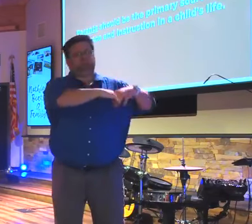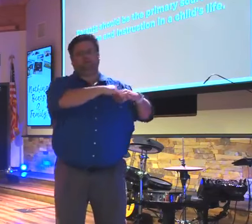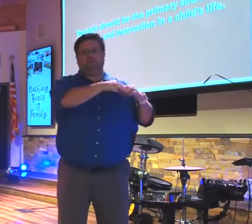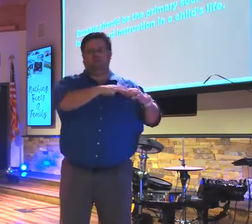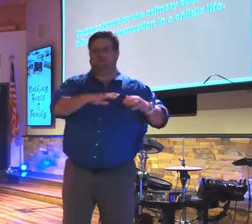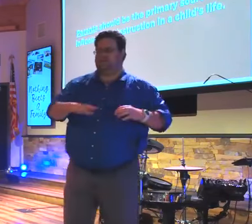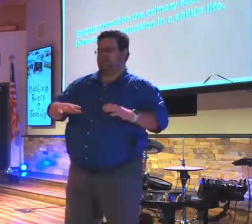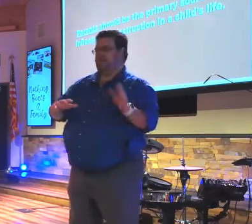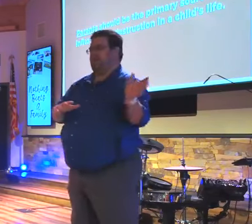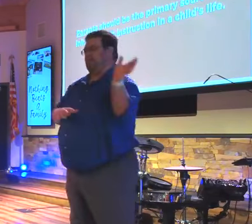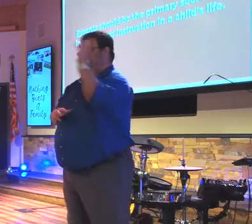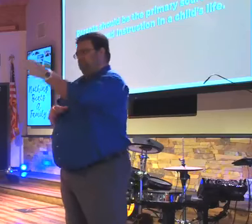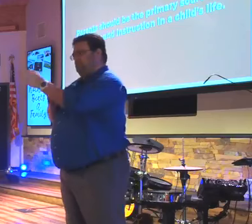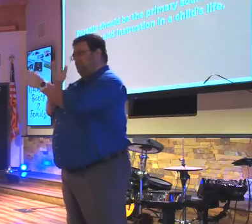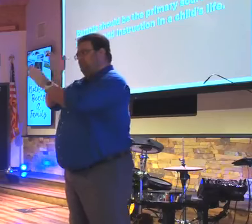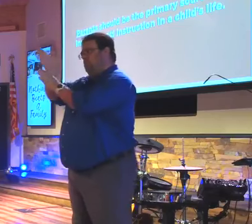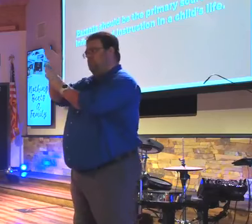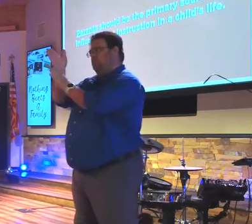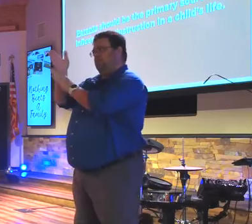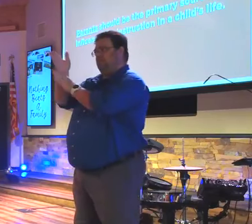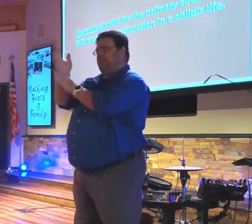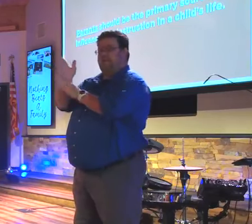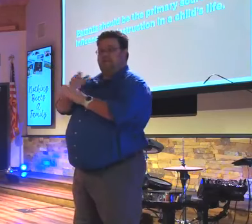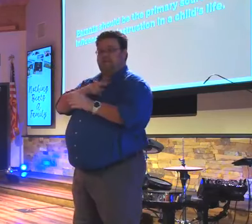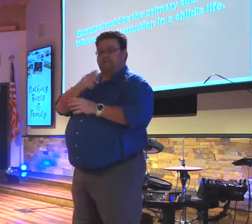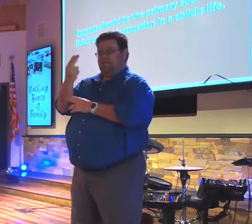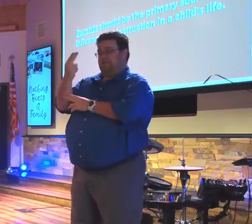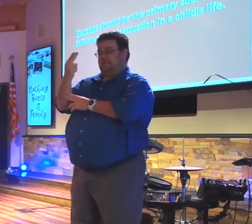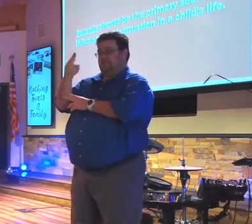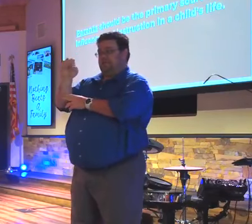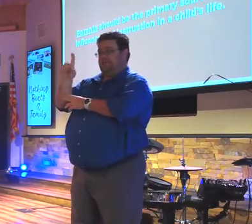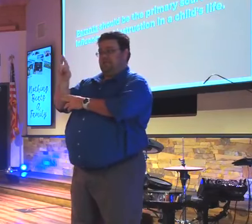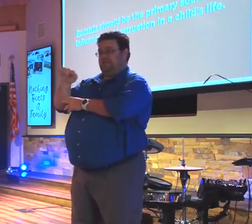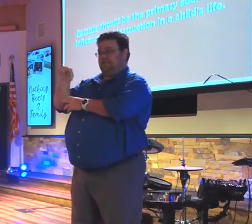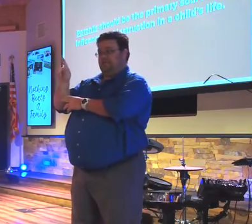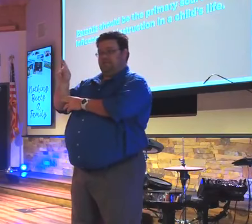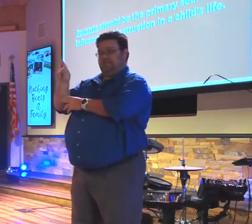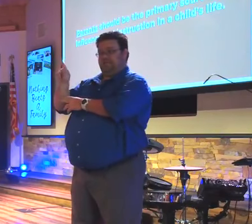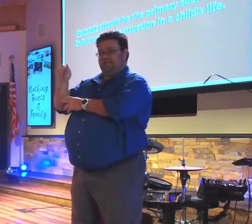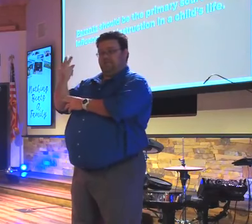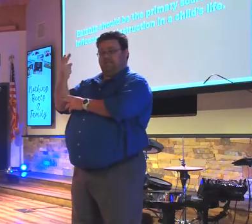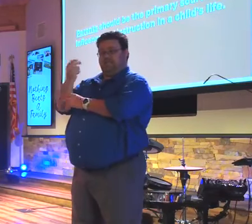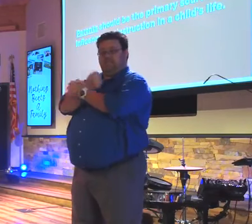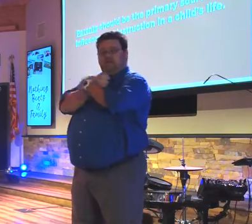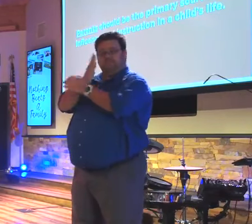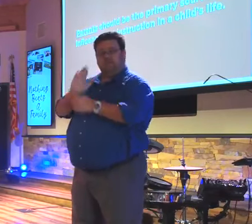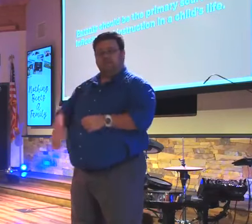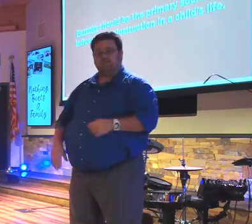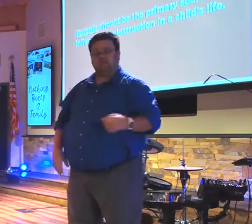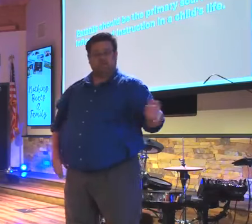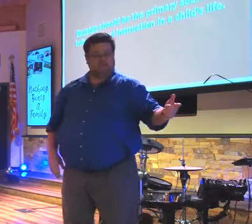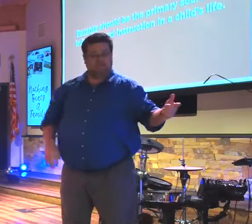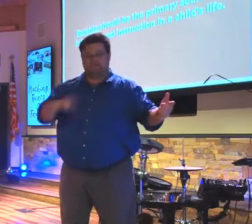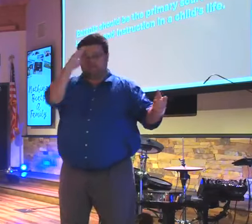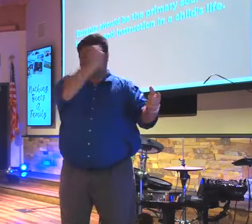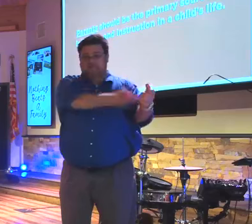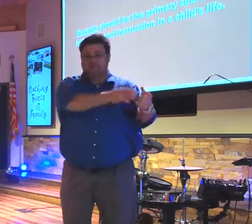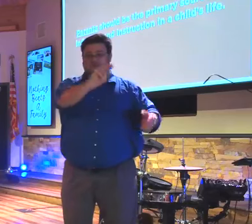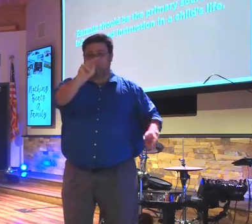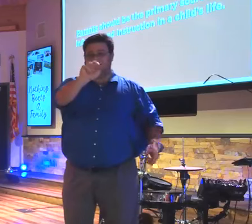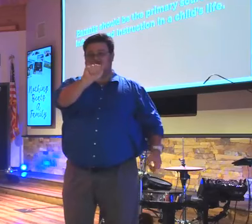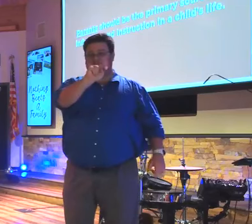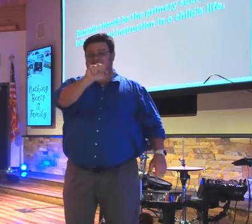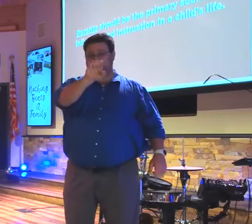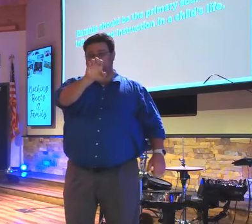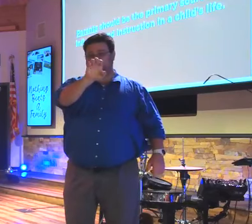happening. And Hezekiah was a great man. He loved God. His son comes after him, Manasseh.